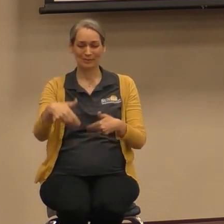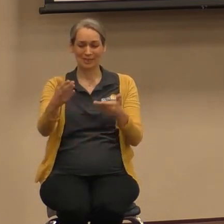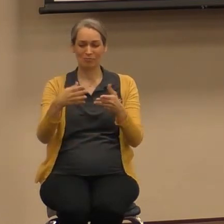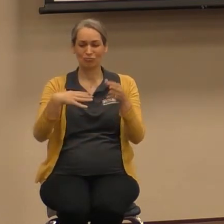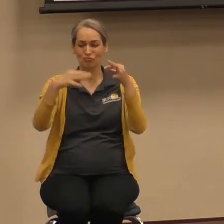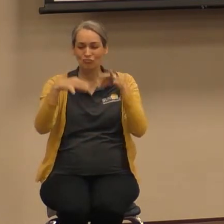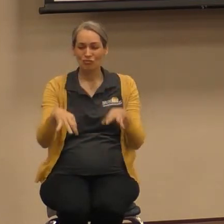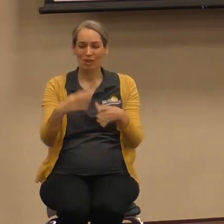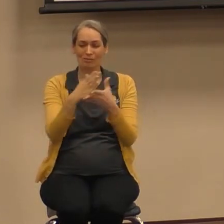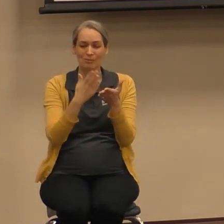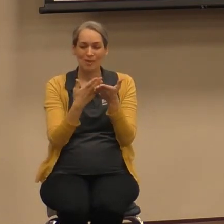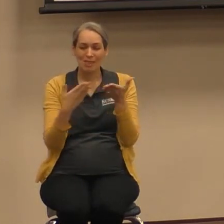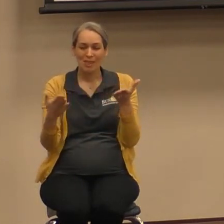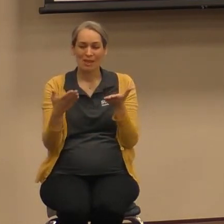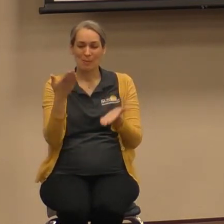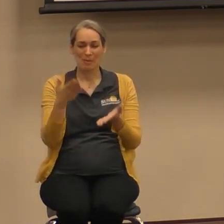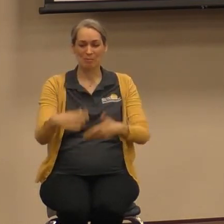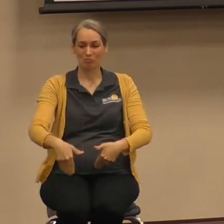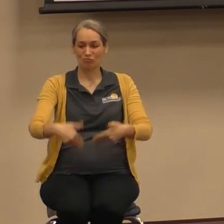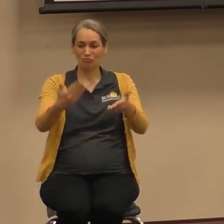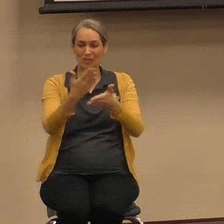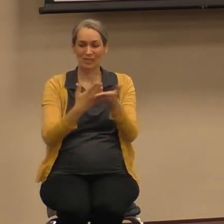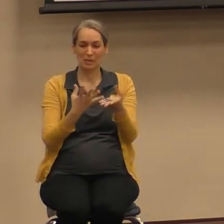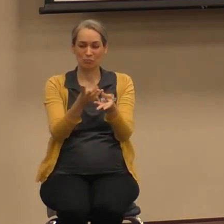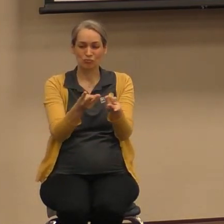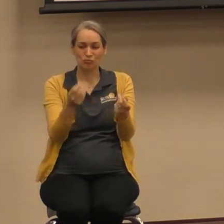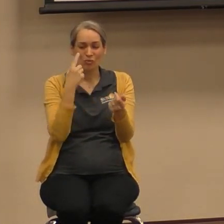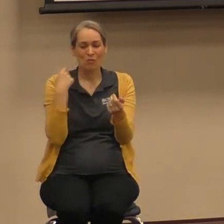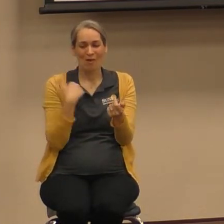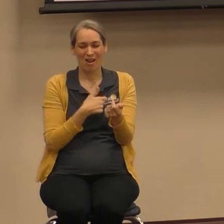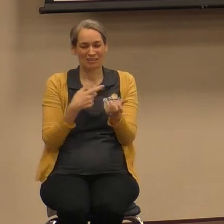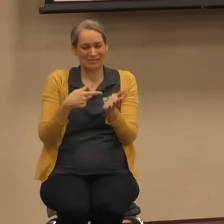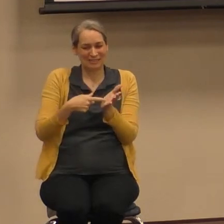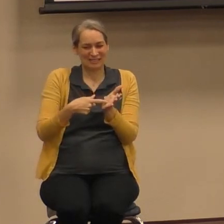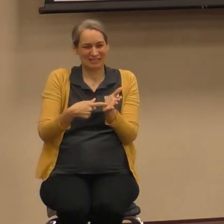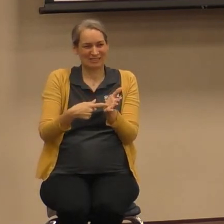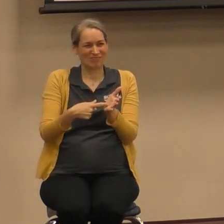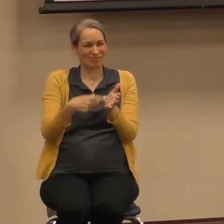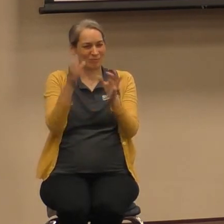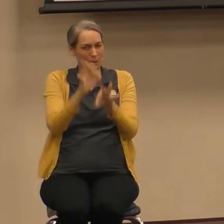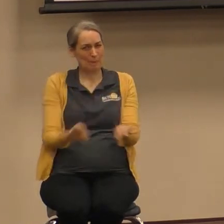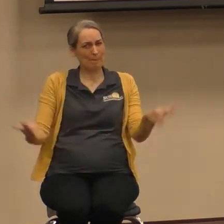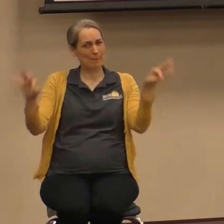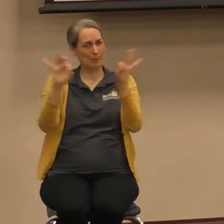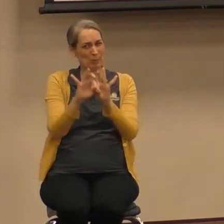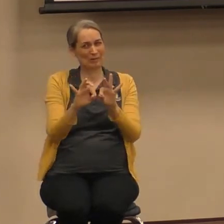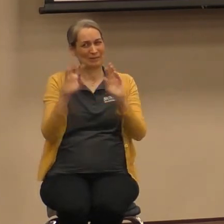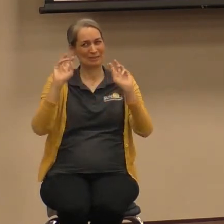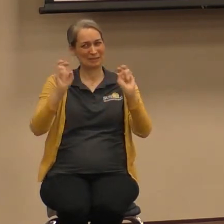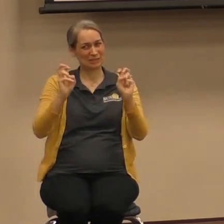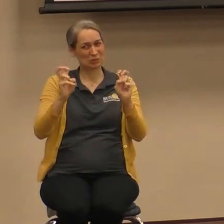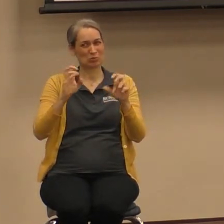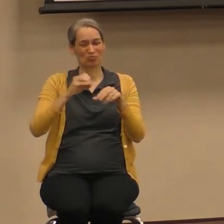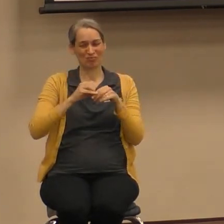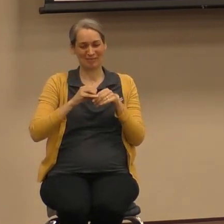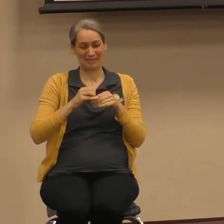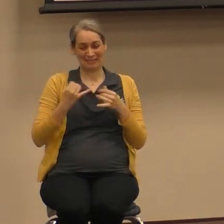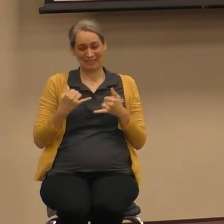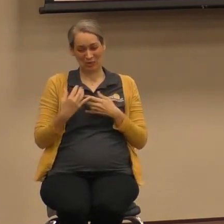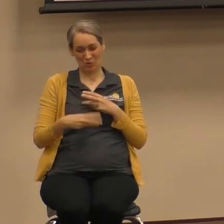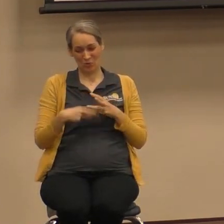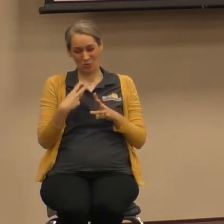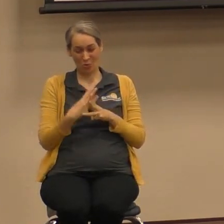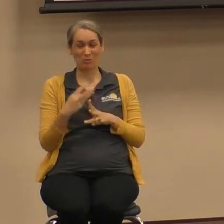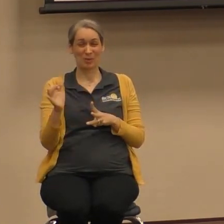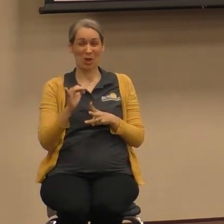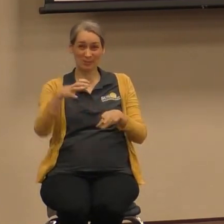and present maybe even some solutions for us. Such a prevalent issue inside of not just the world that we're in, but inside of the